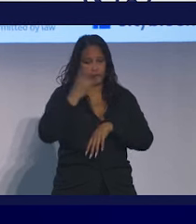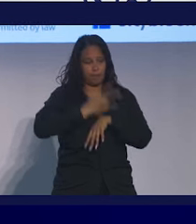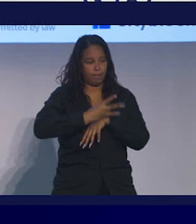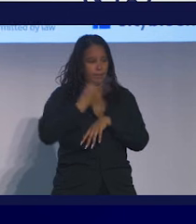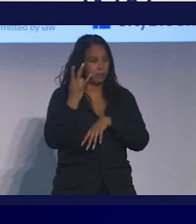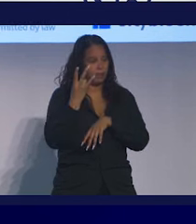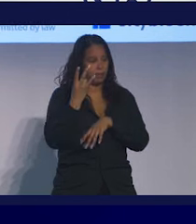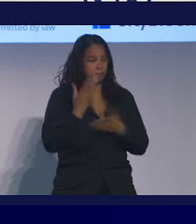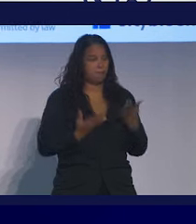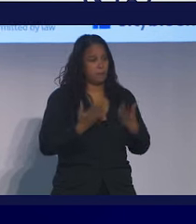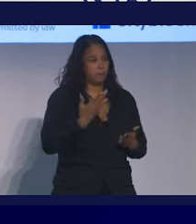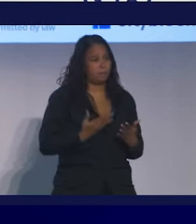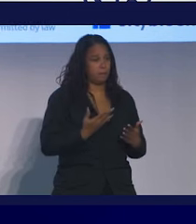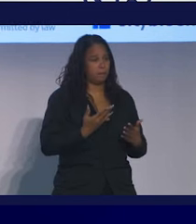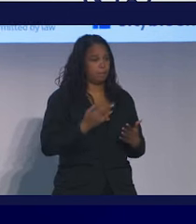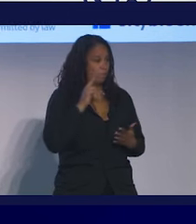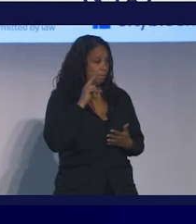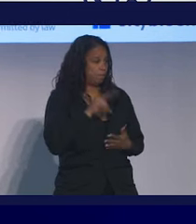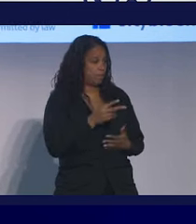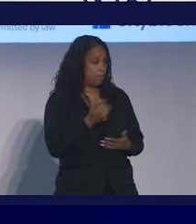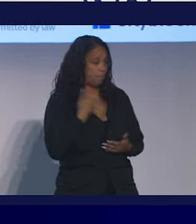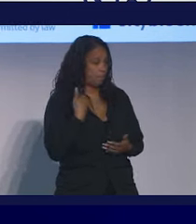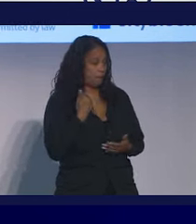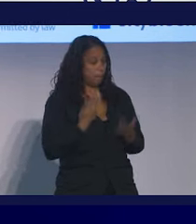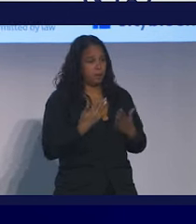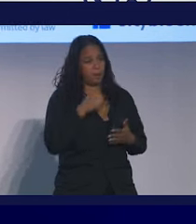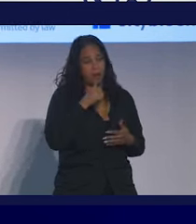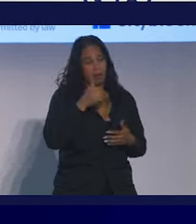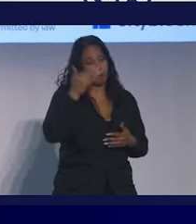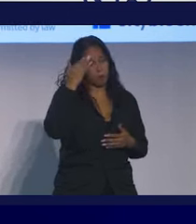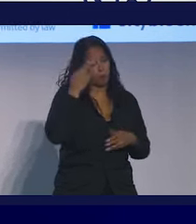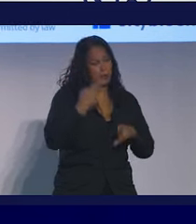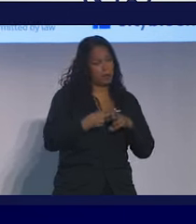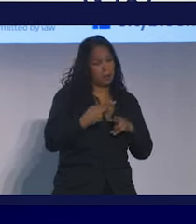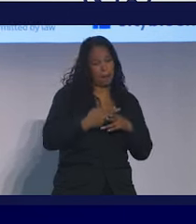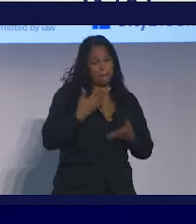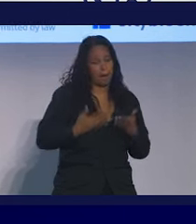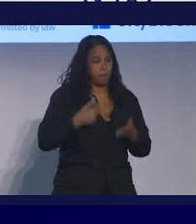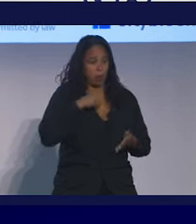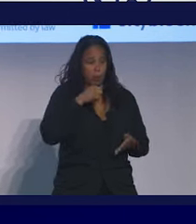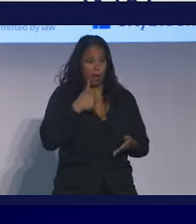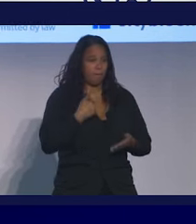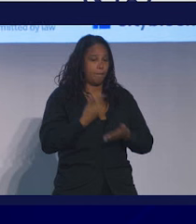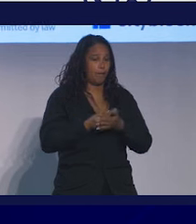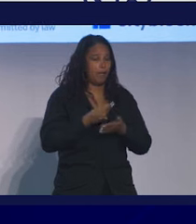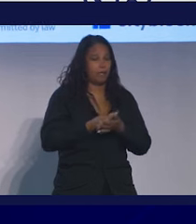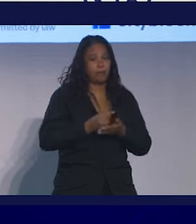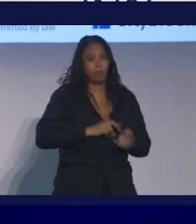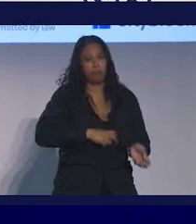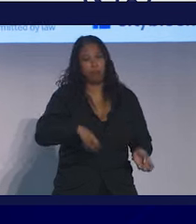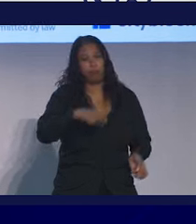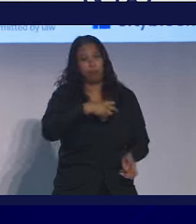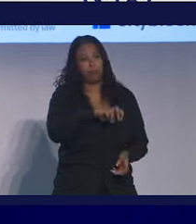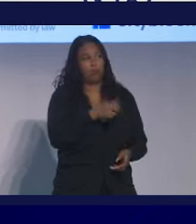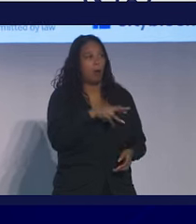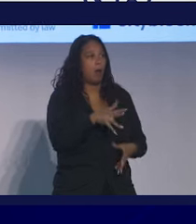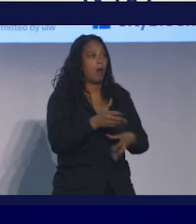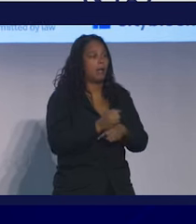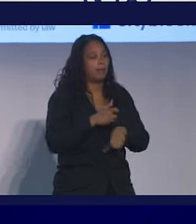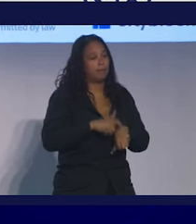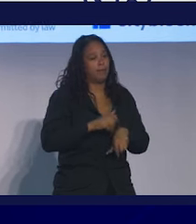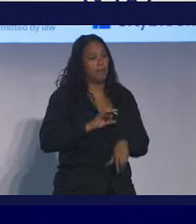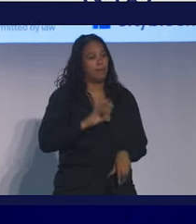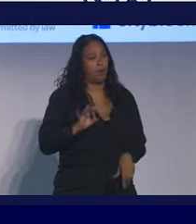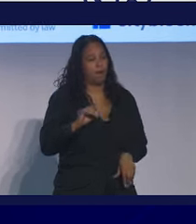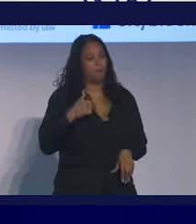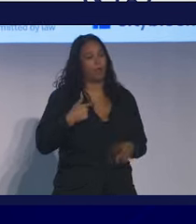She may or may not have ever seen that person before, may not know their name, may not have the money to get transportation to go there, may not be able to take the time off work. We start by